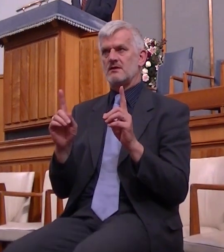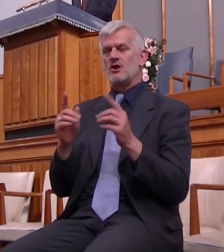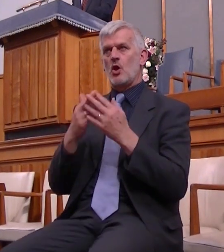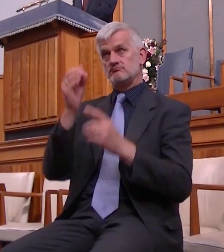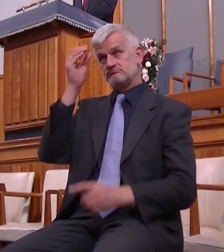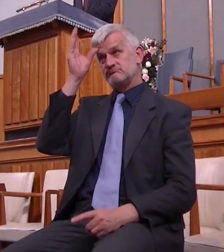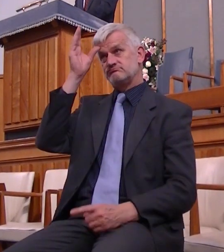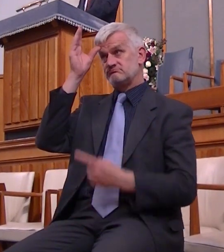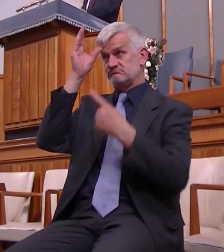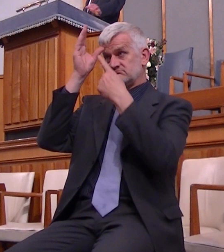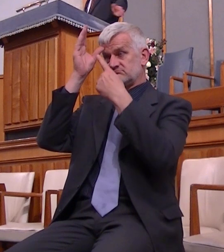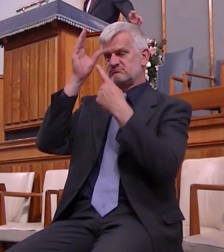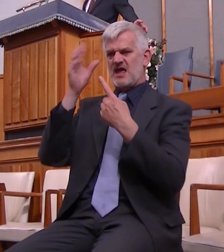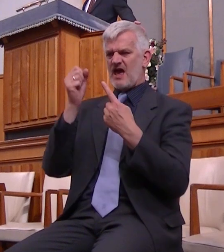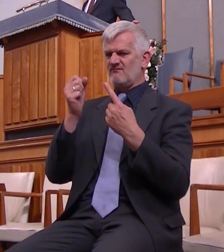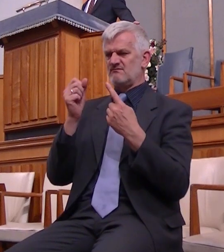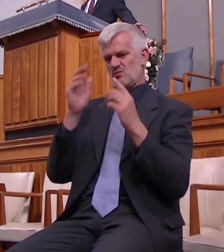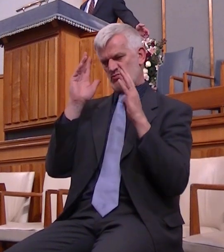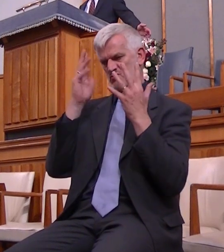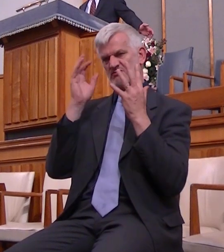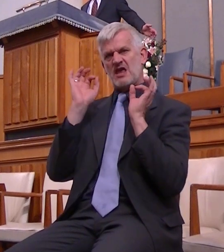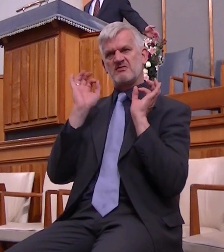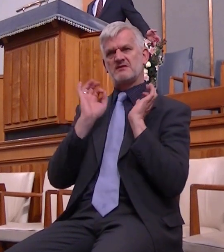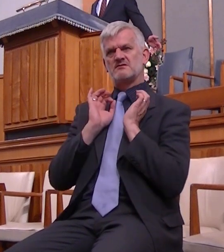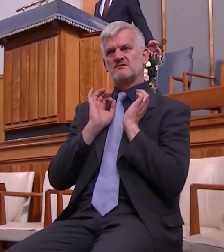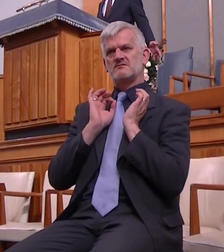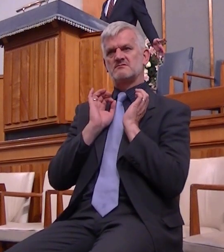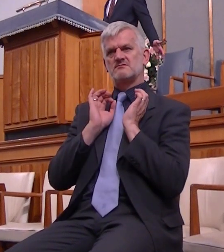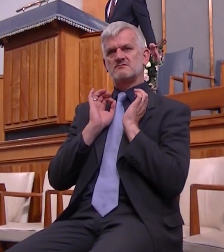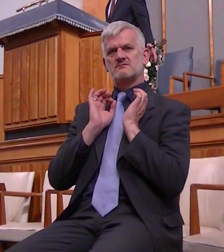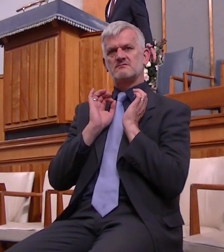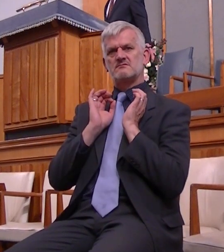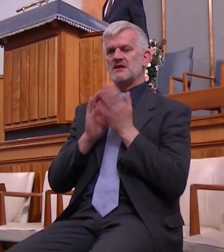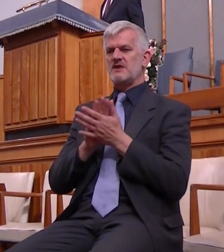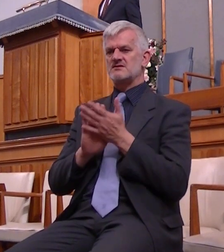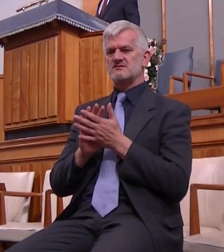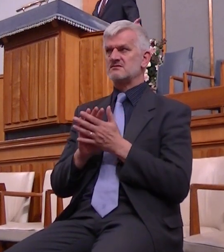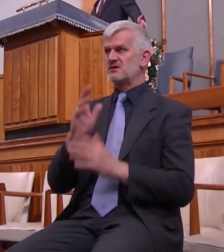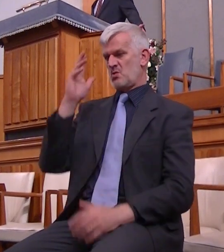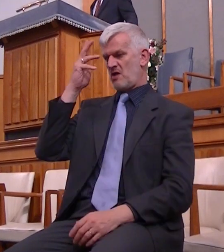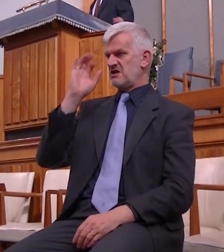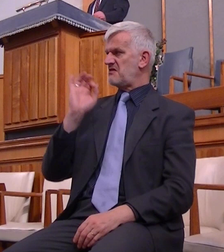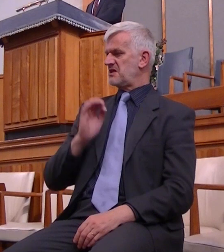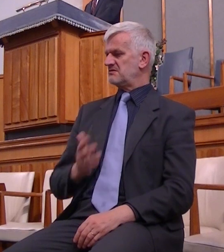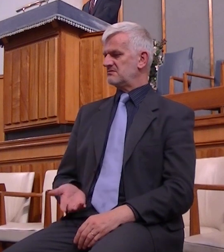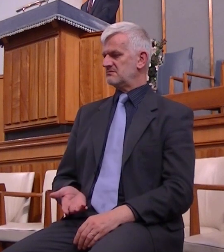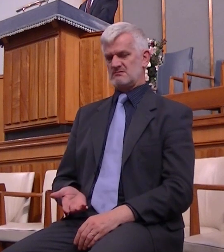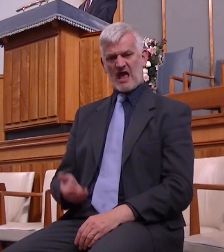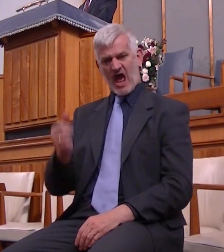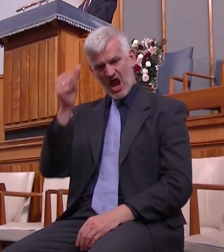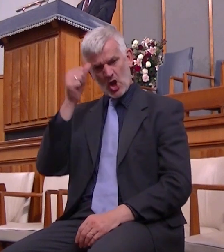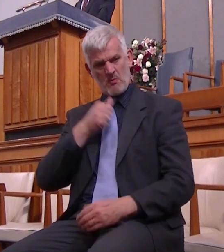them. This is technical knowledge. You're not moved by it. These are practical things,